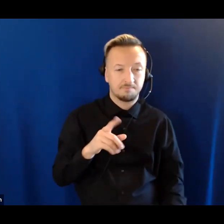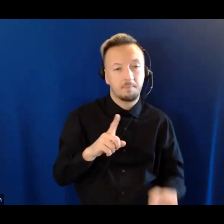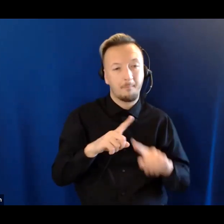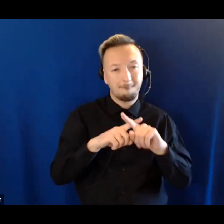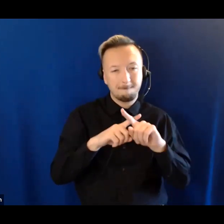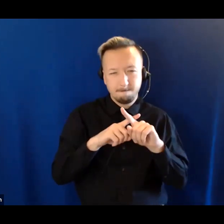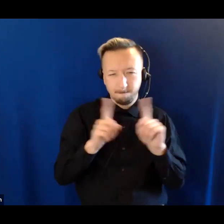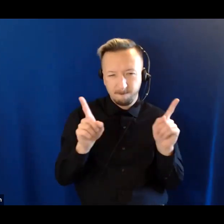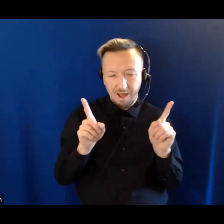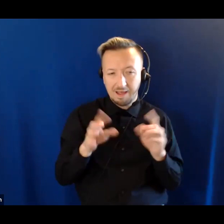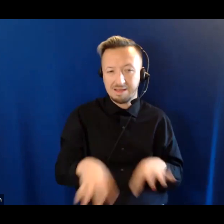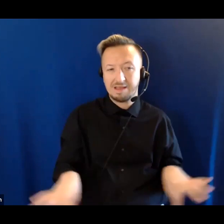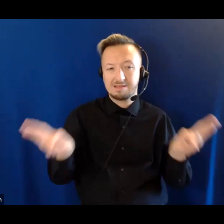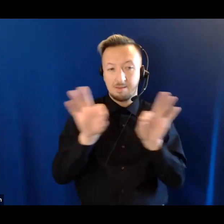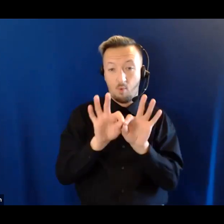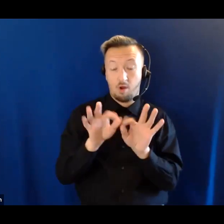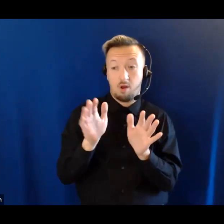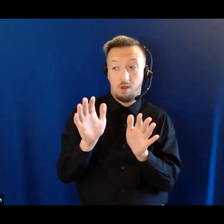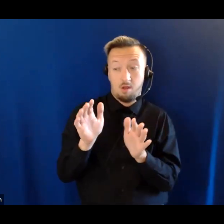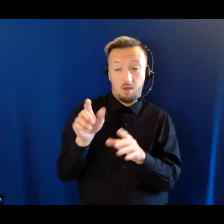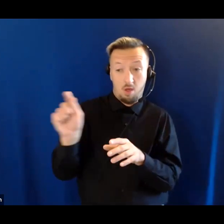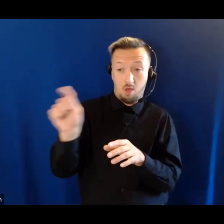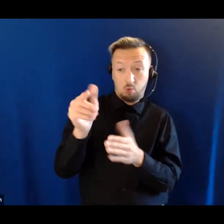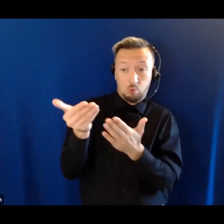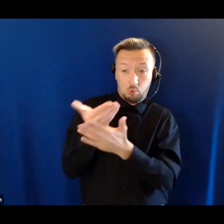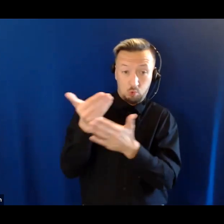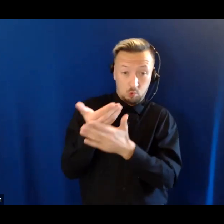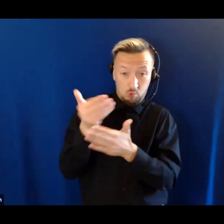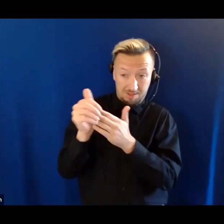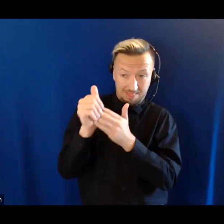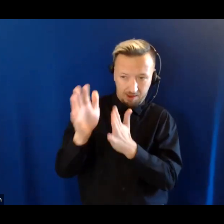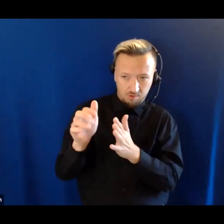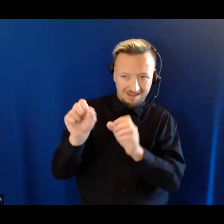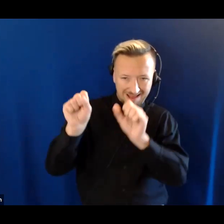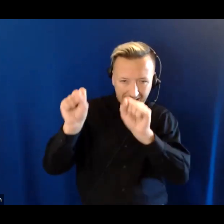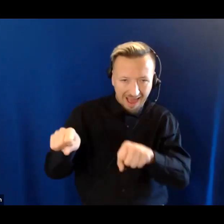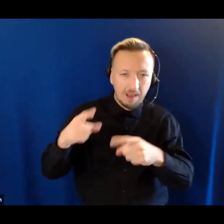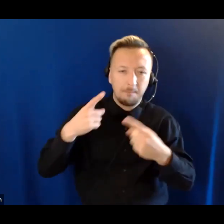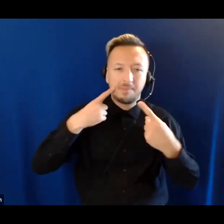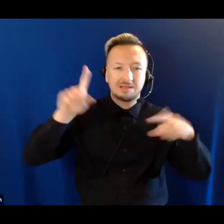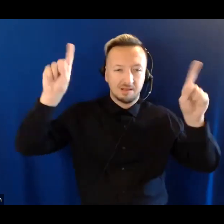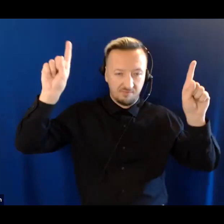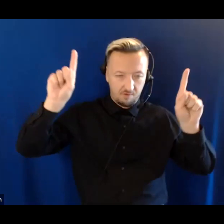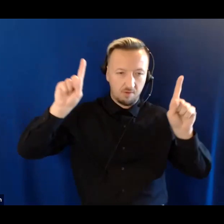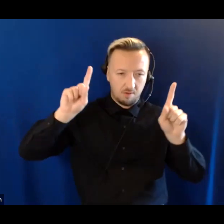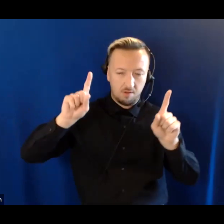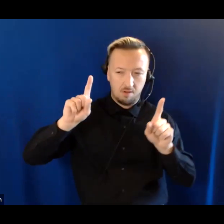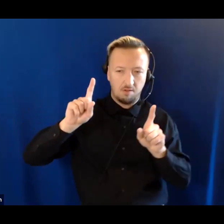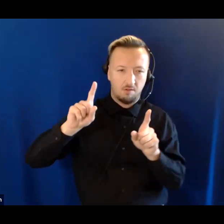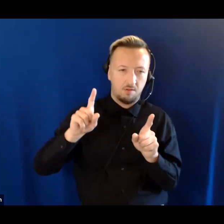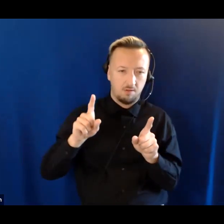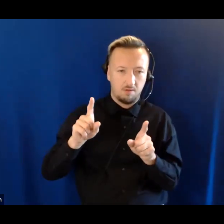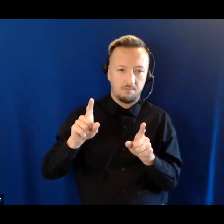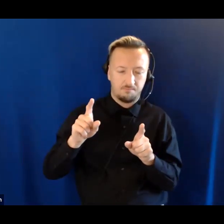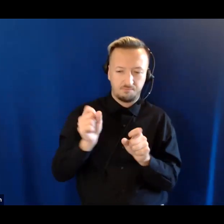to make sure that our new leaders can succeed and pass on that information they need to make sure that